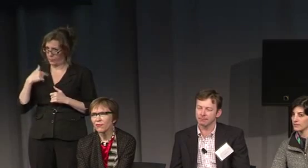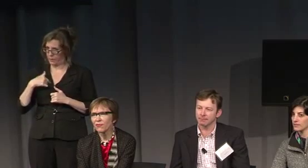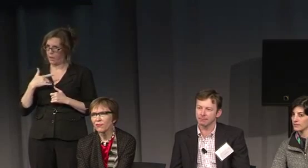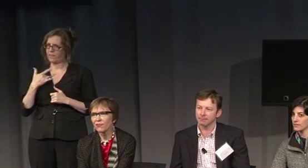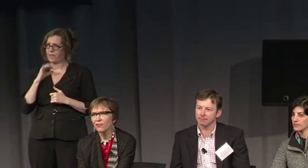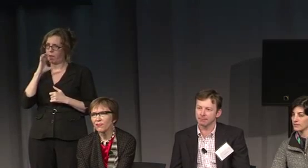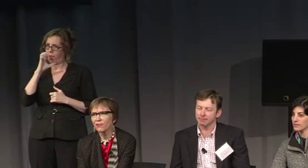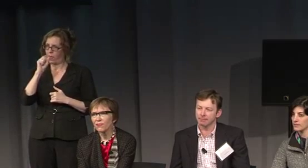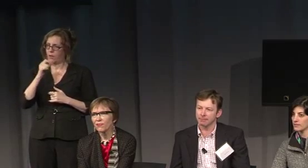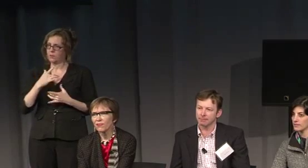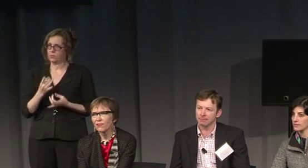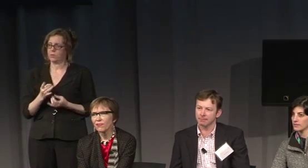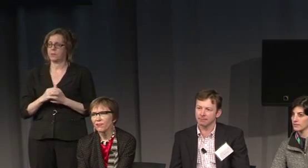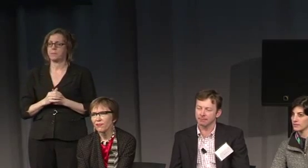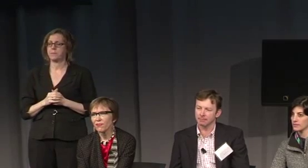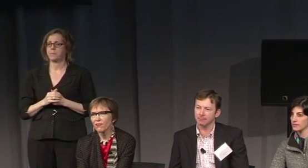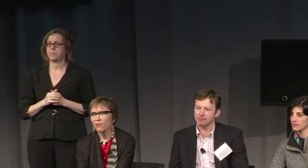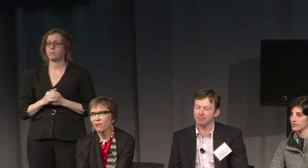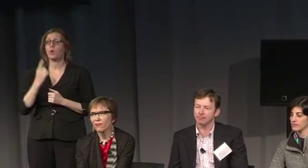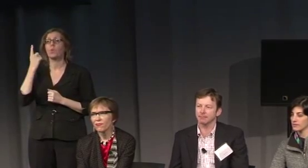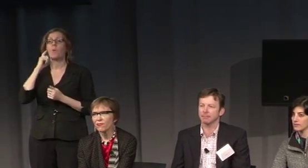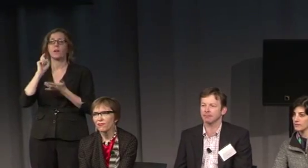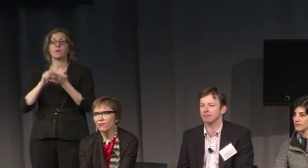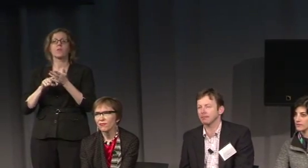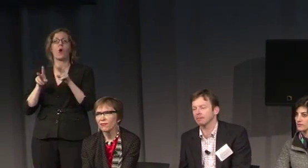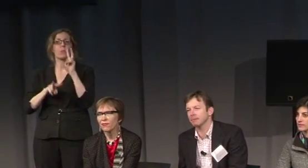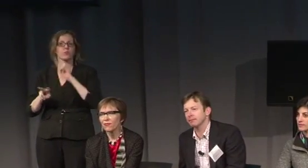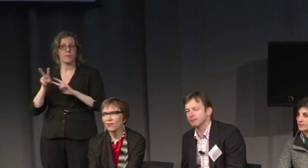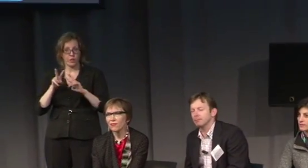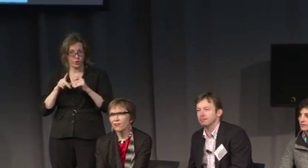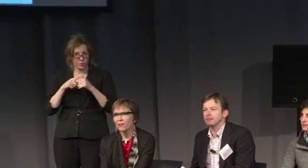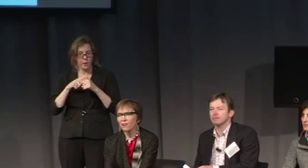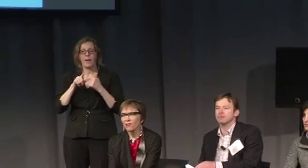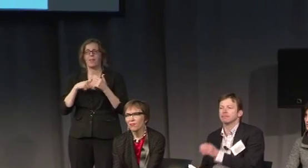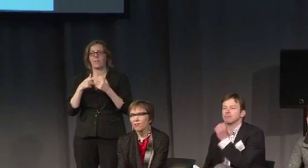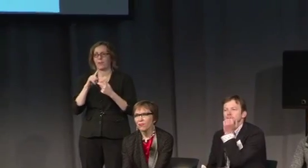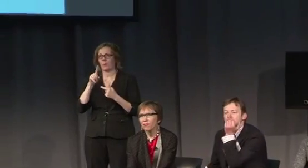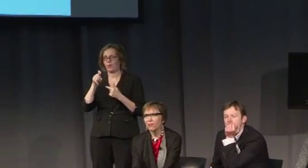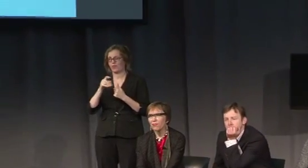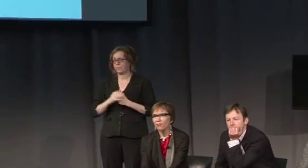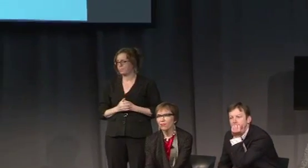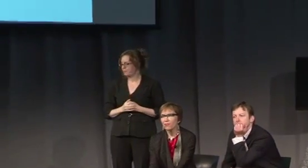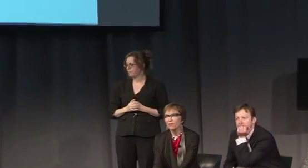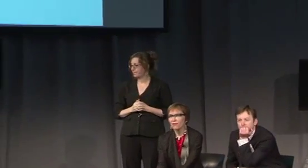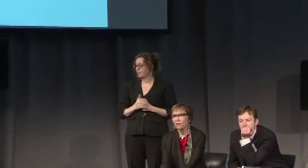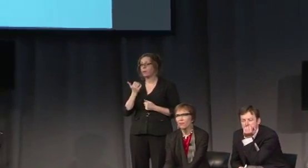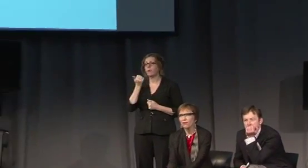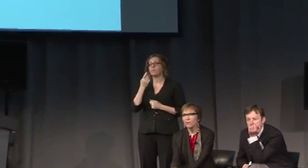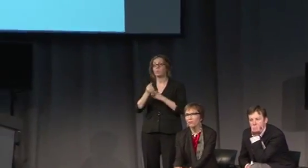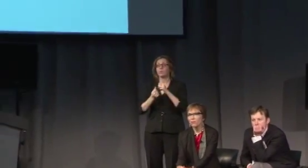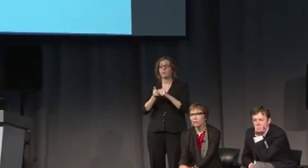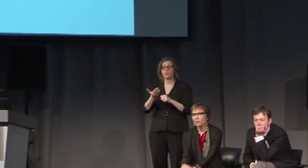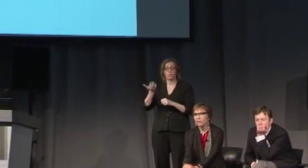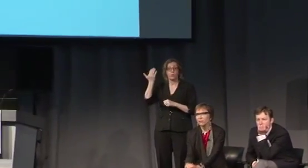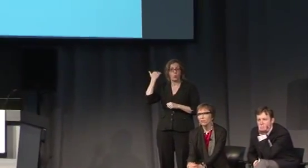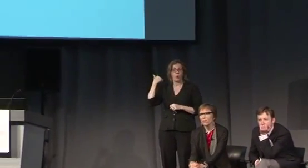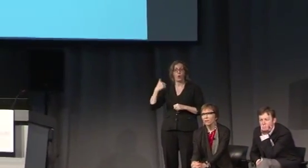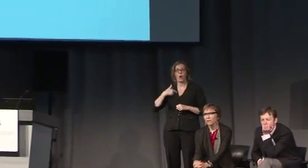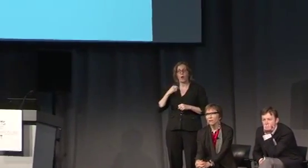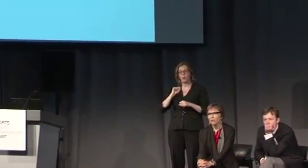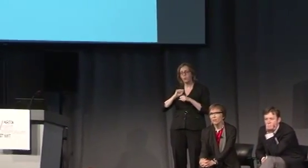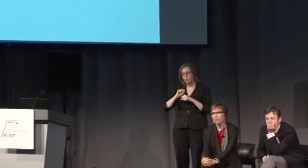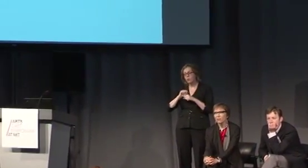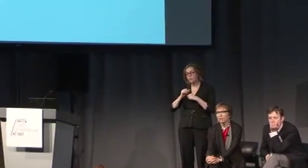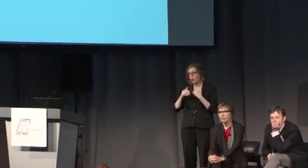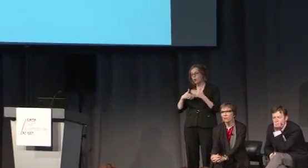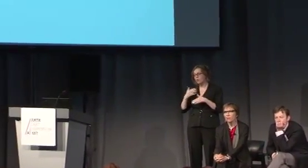want to make one observation and then a question, I guess I put it that way. A few years ago, I had done some work looking at how